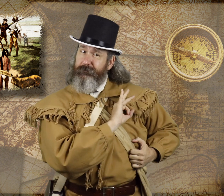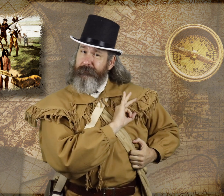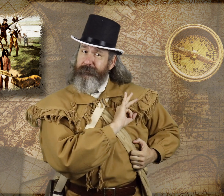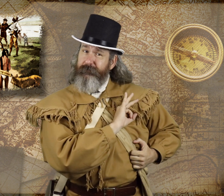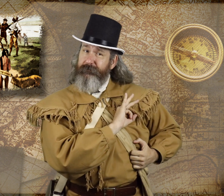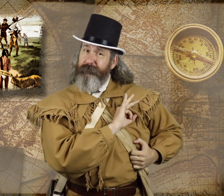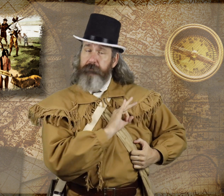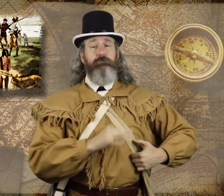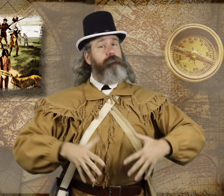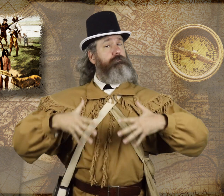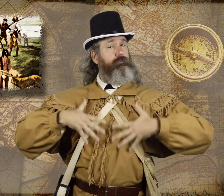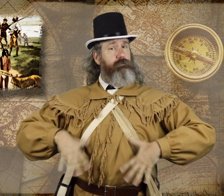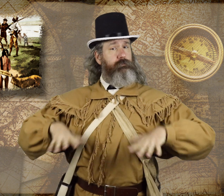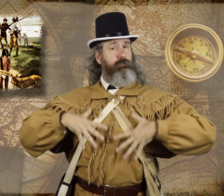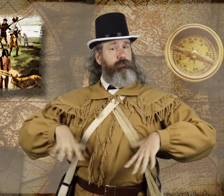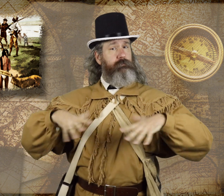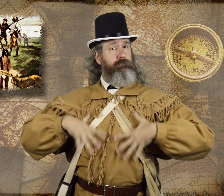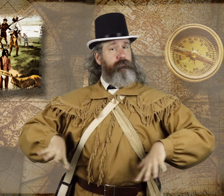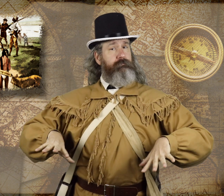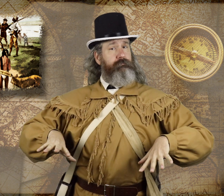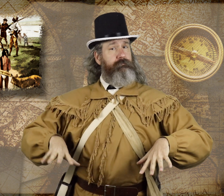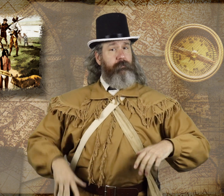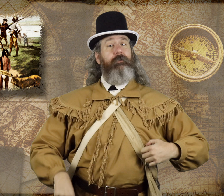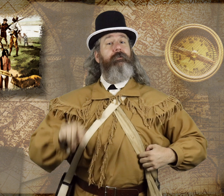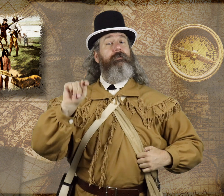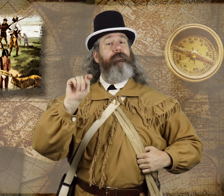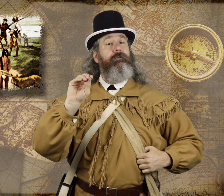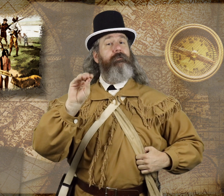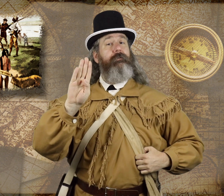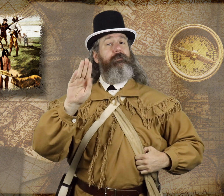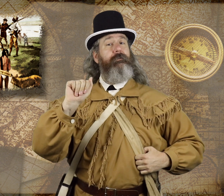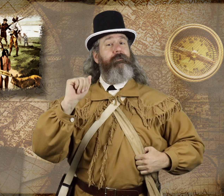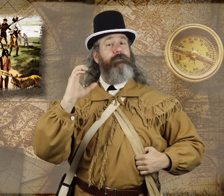medals, clothes, and tobacco